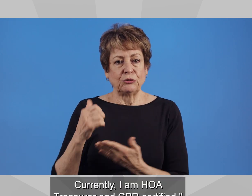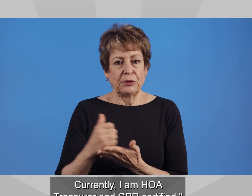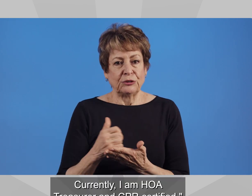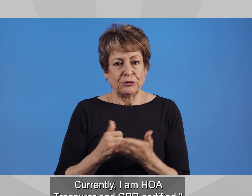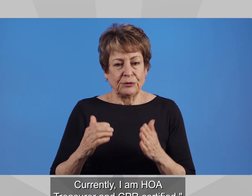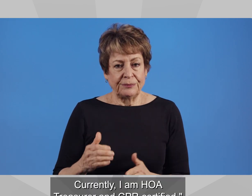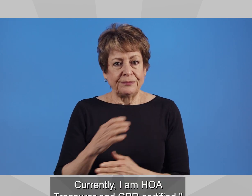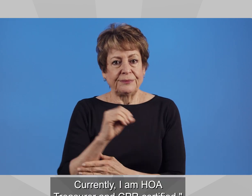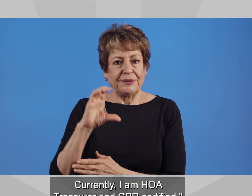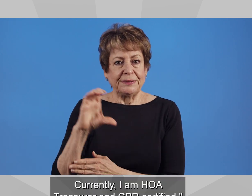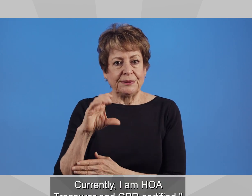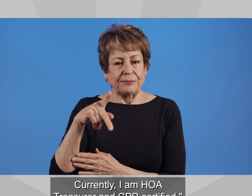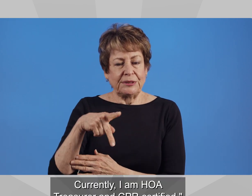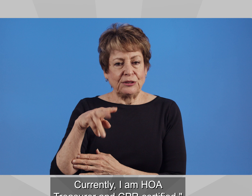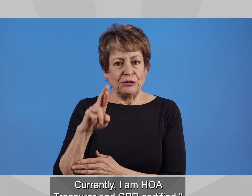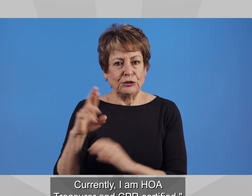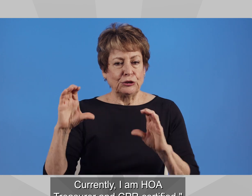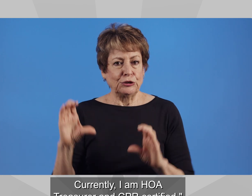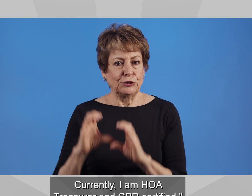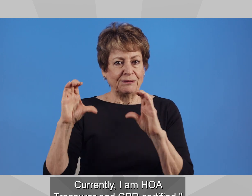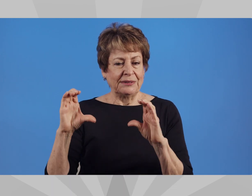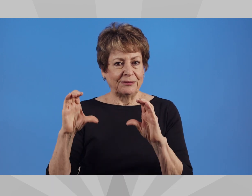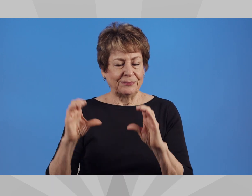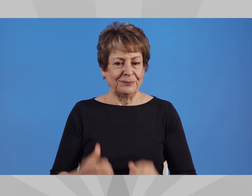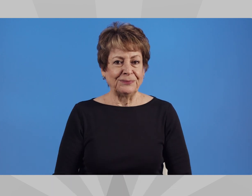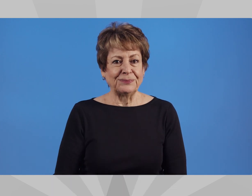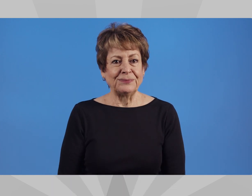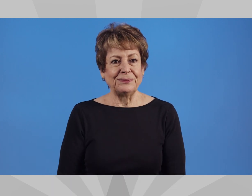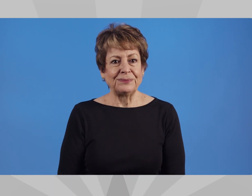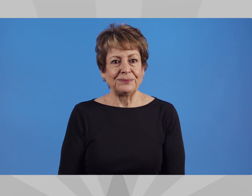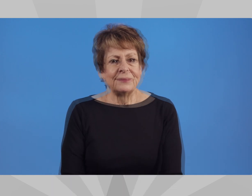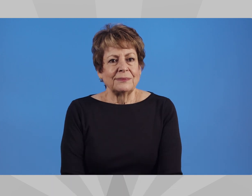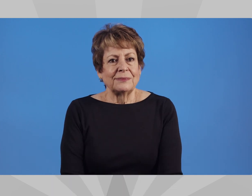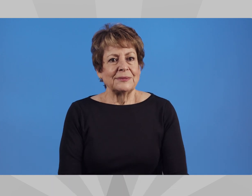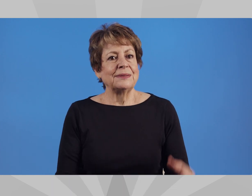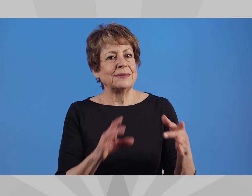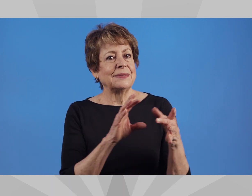Currently, I am HOA treasurer and CPR certified.